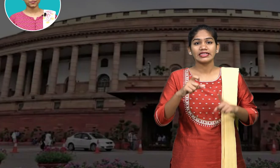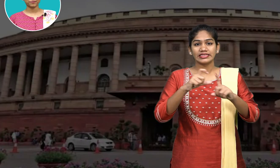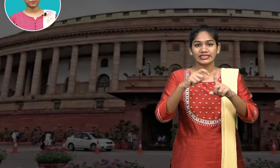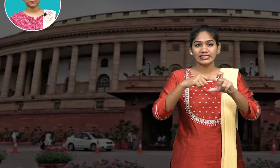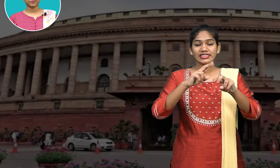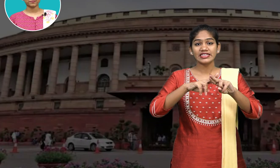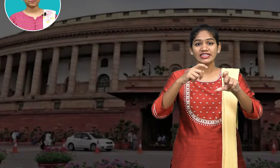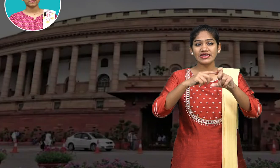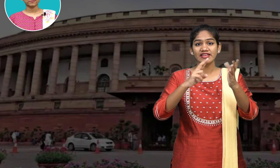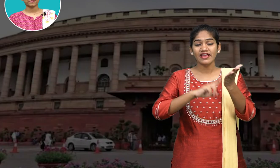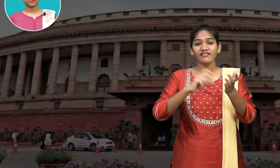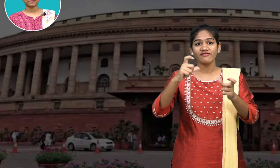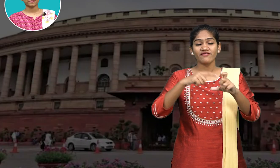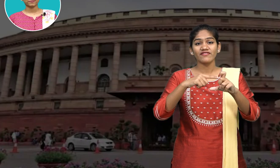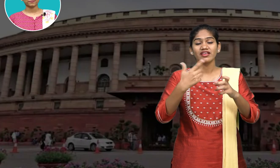defense